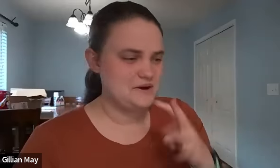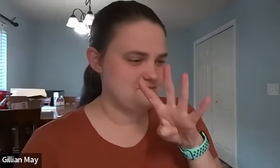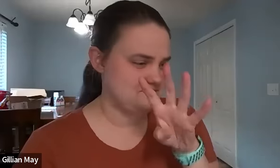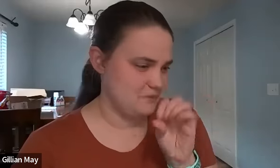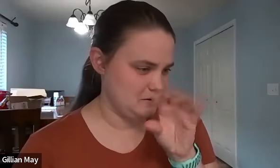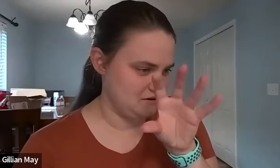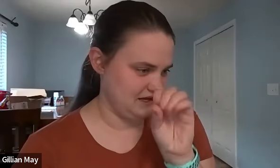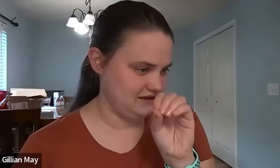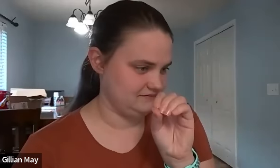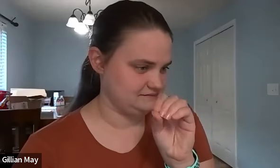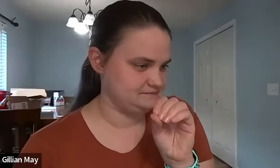Number 40.